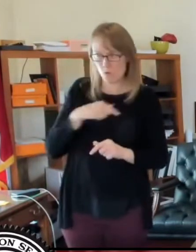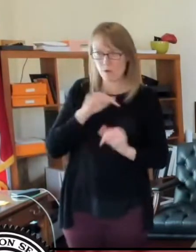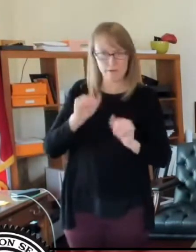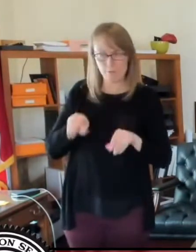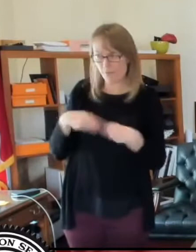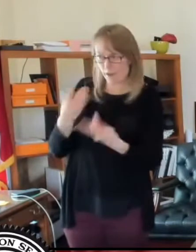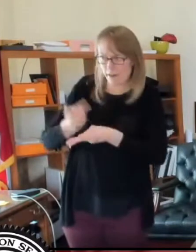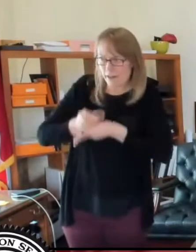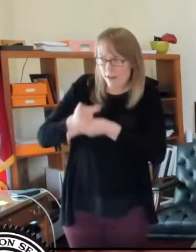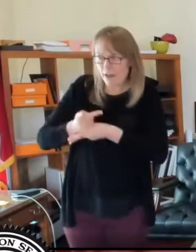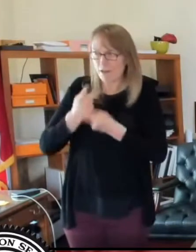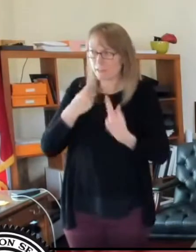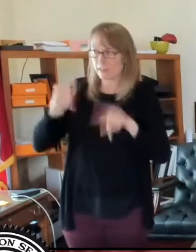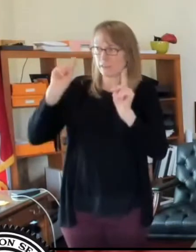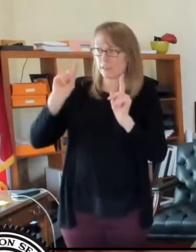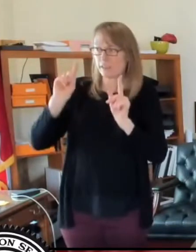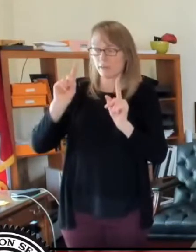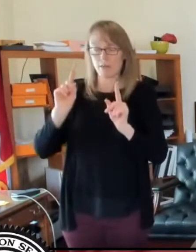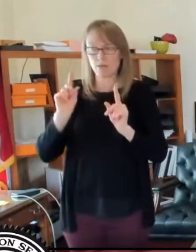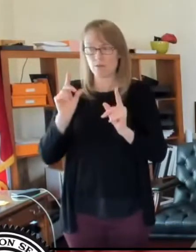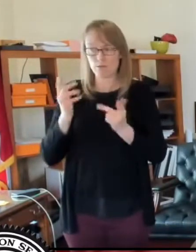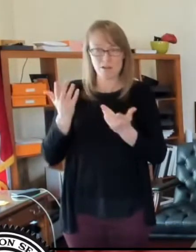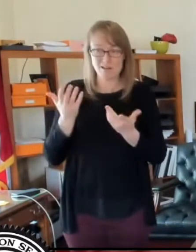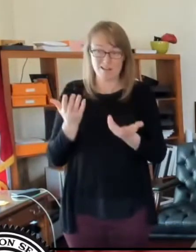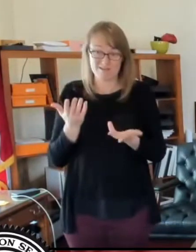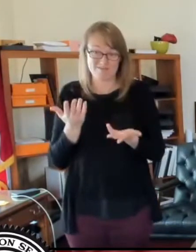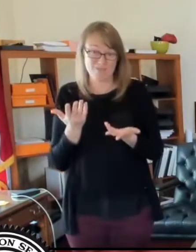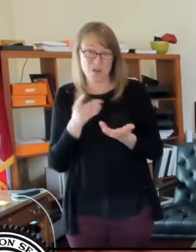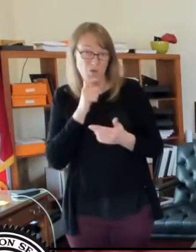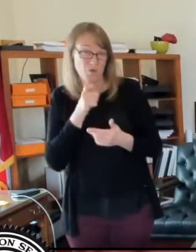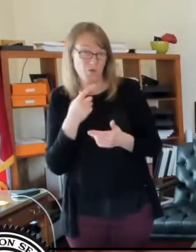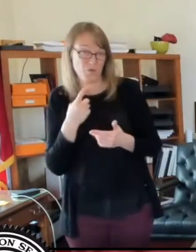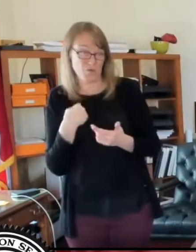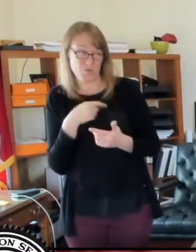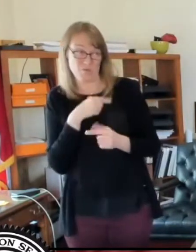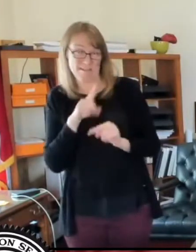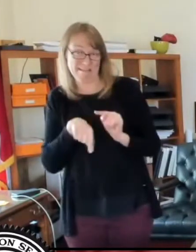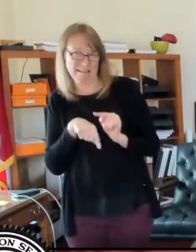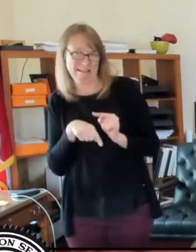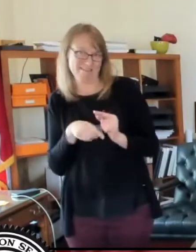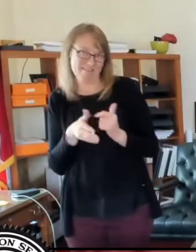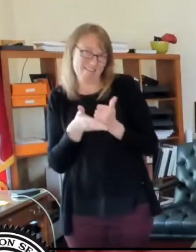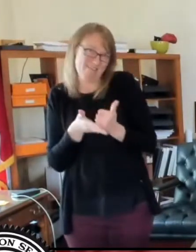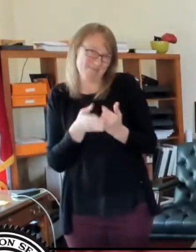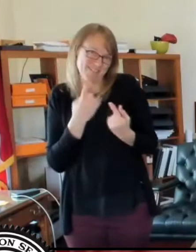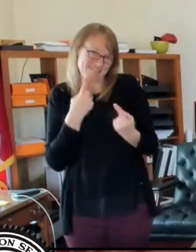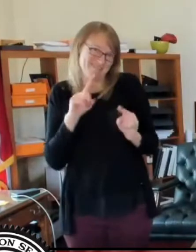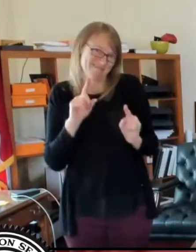is watching. Mayor has a question. Hi, Cheryl. Will we need a field hospital?